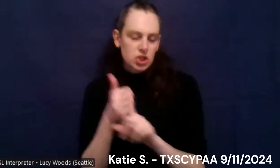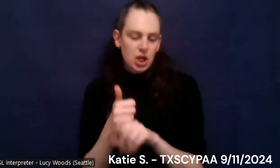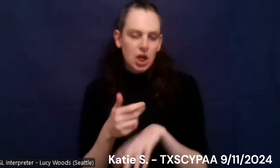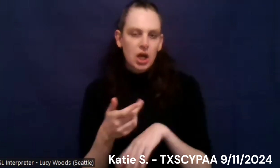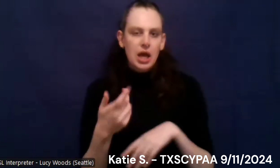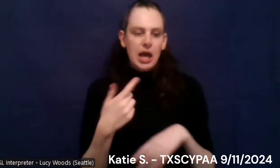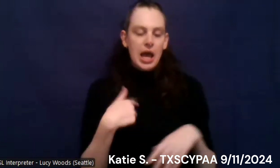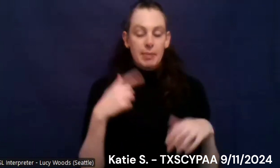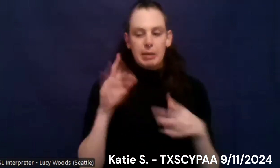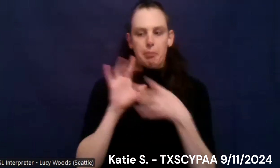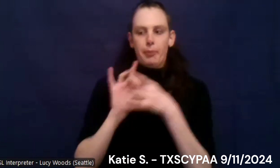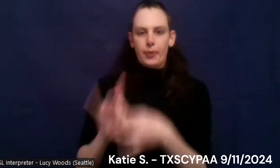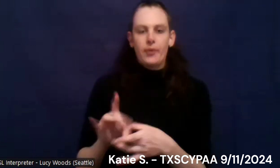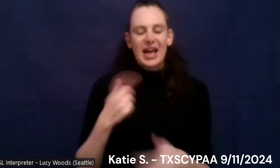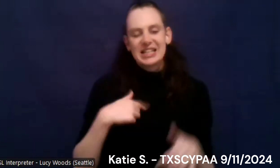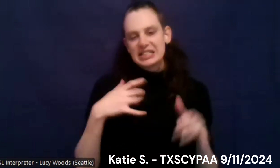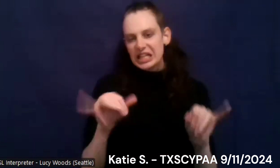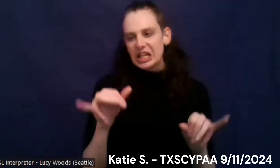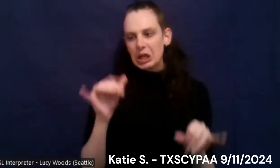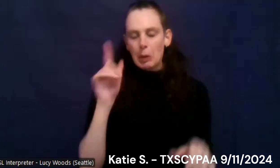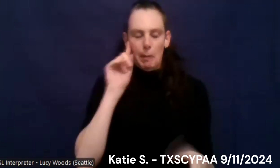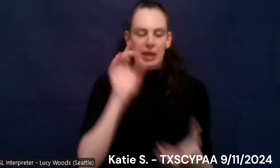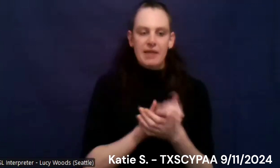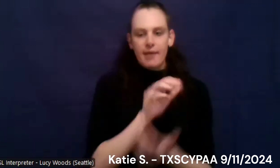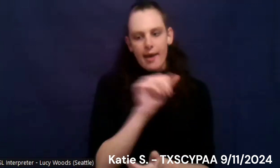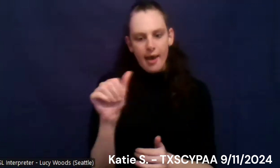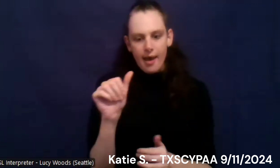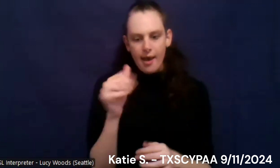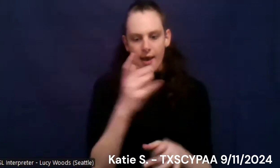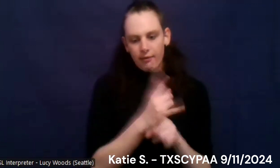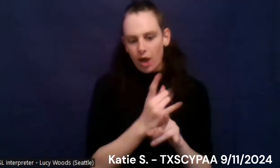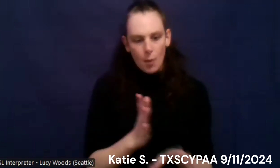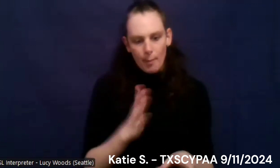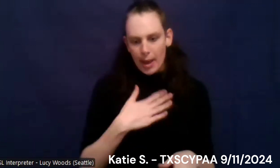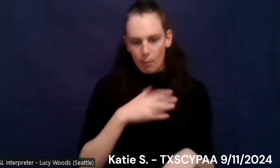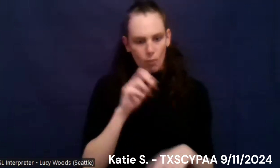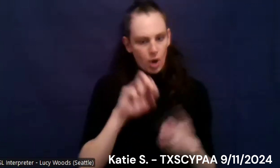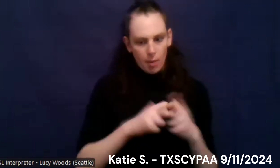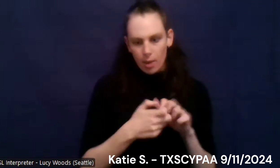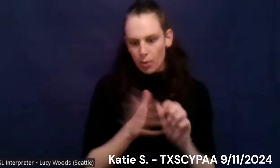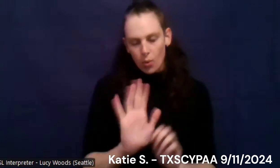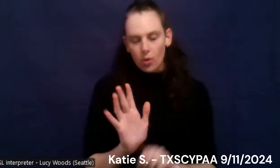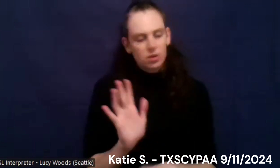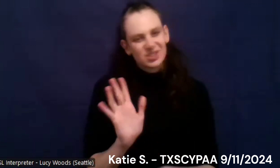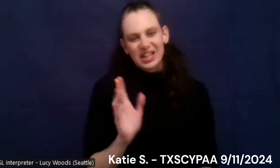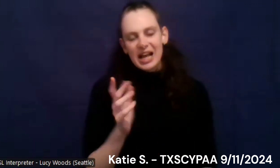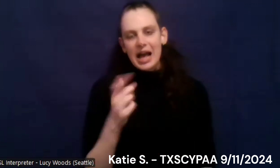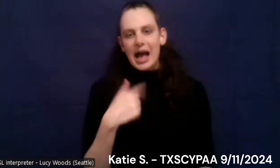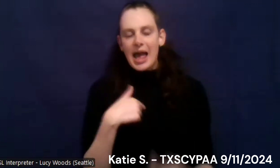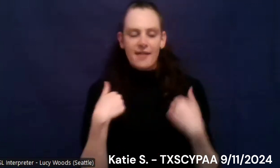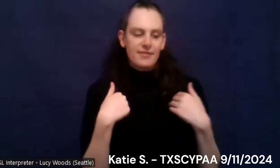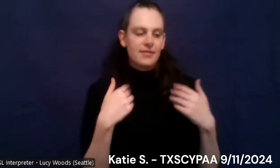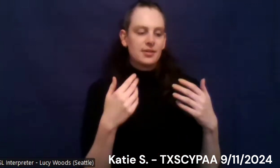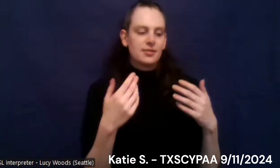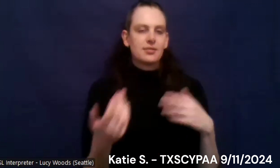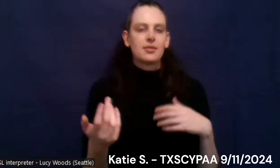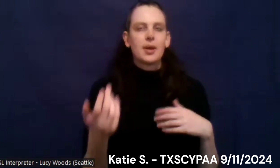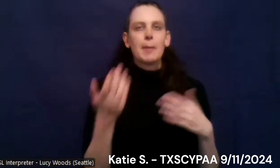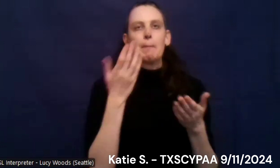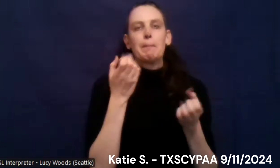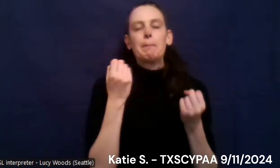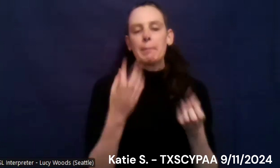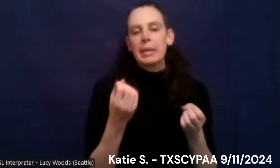I really I had countless things on a resume of drinking that told me that that was not the truth, but I